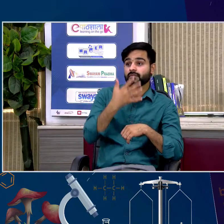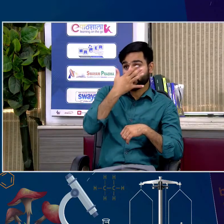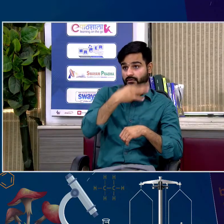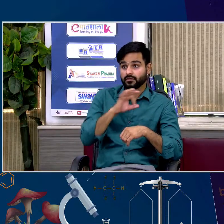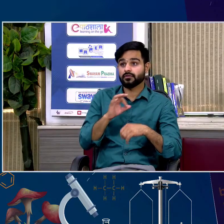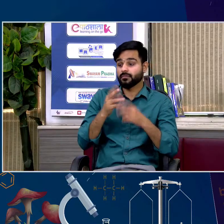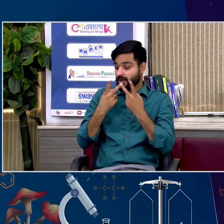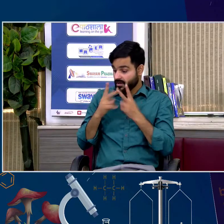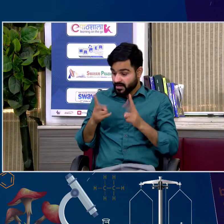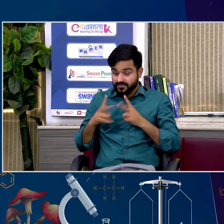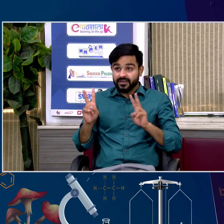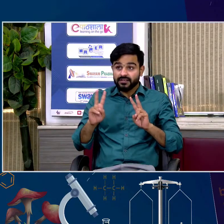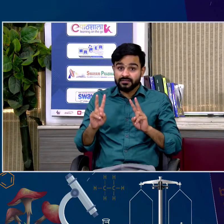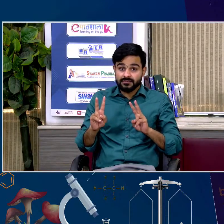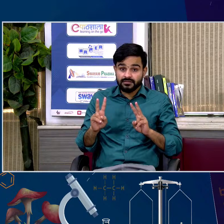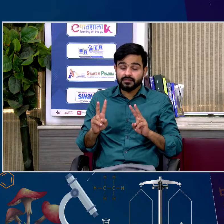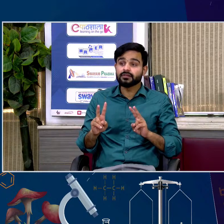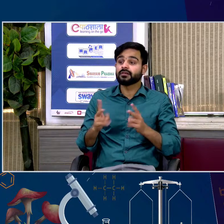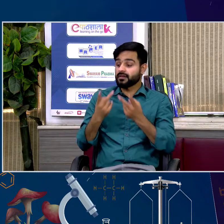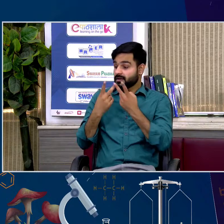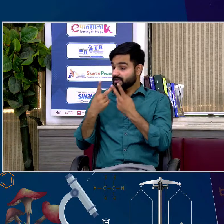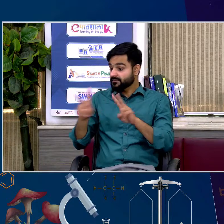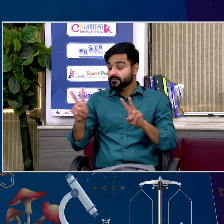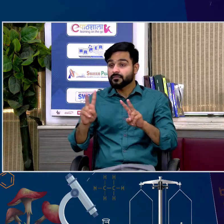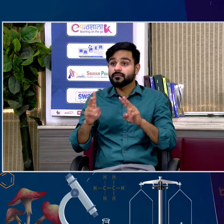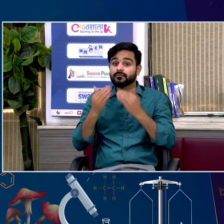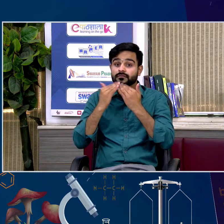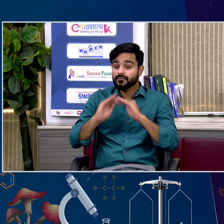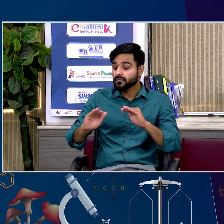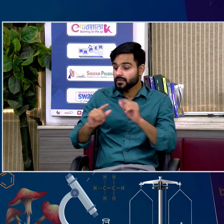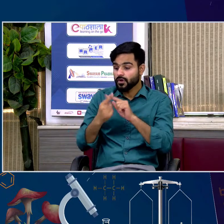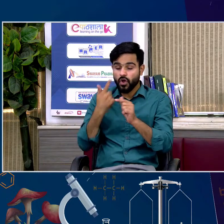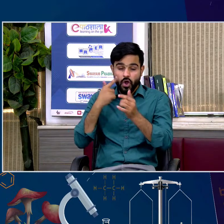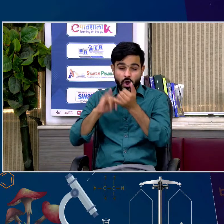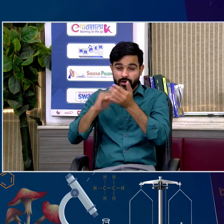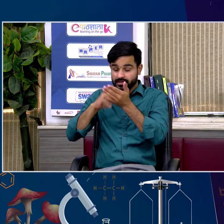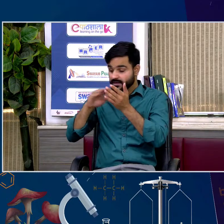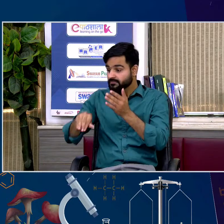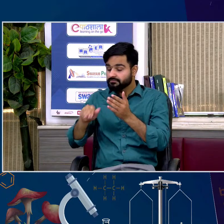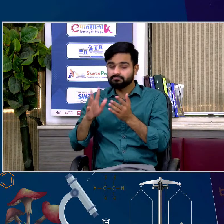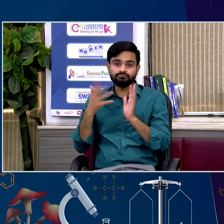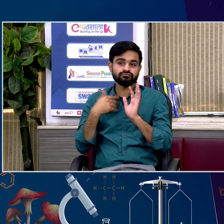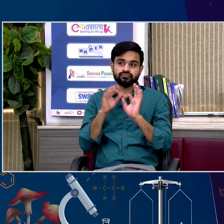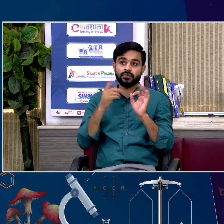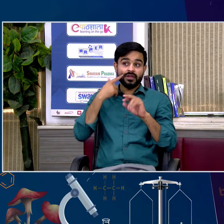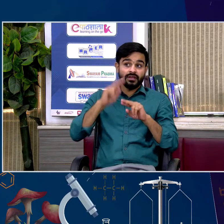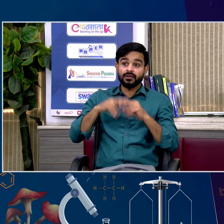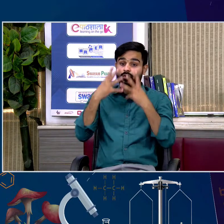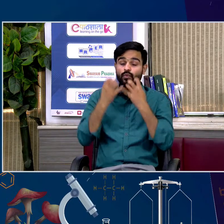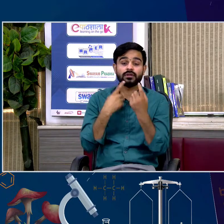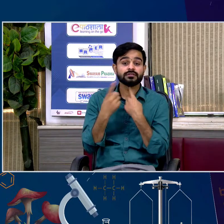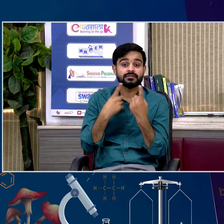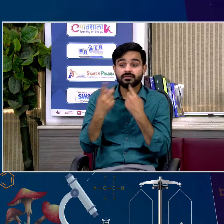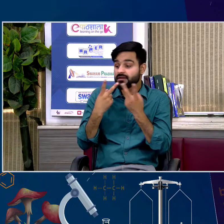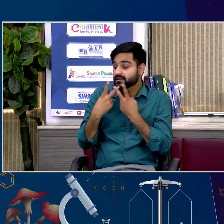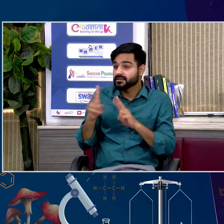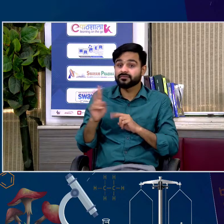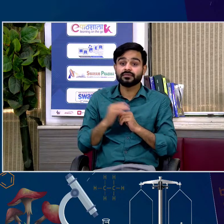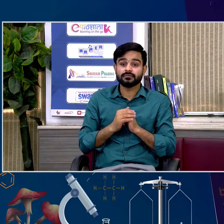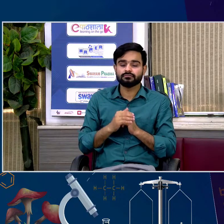about differences, just telling the other children that this child is autistic will not help, right? So you would want to talk about